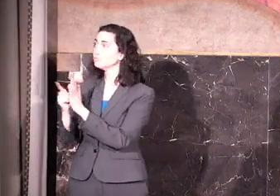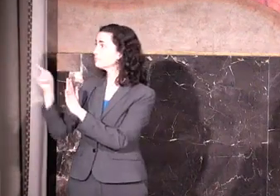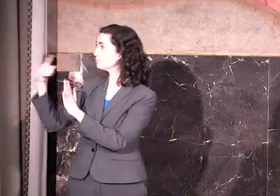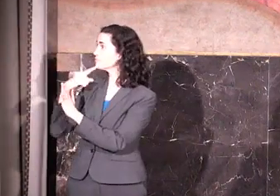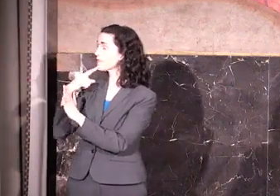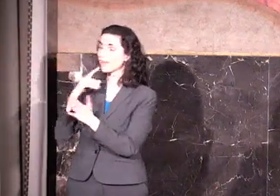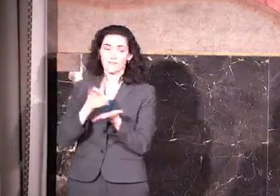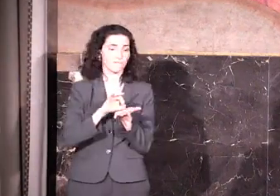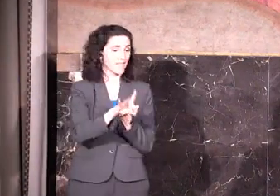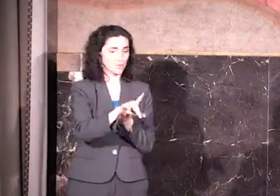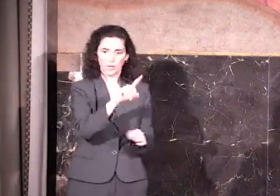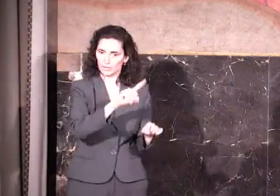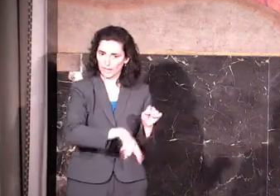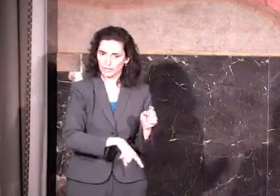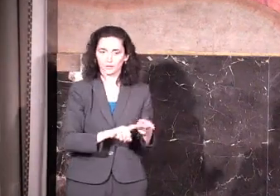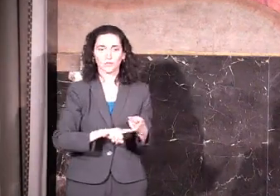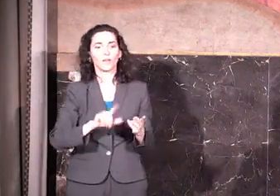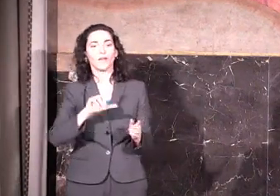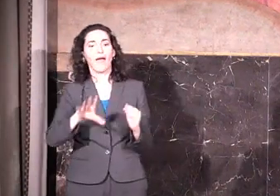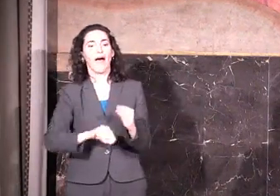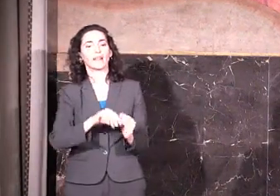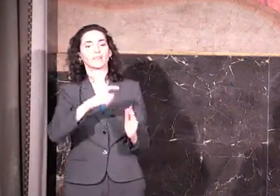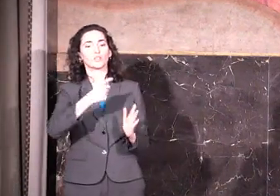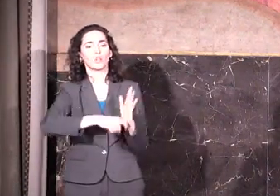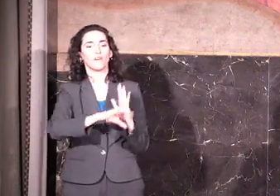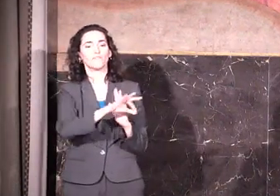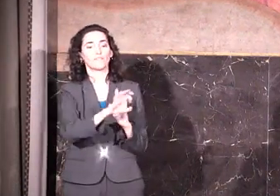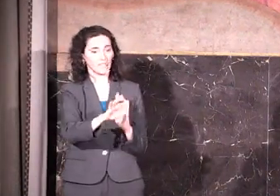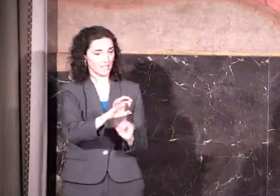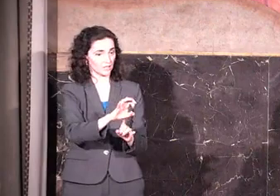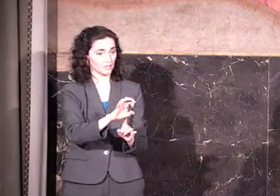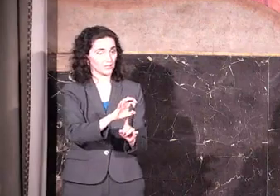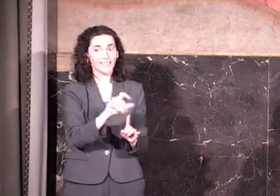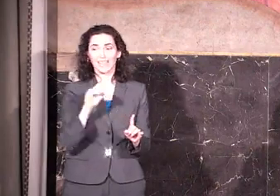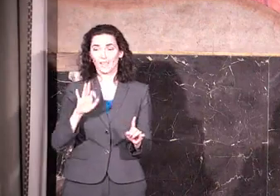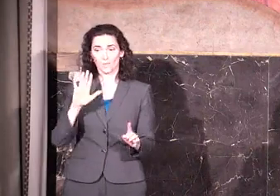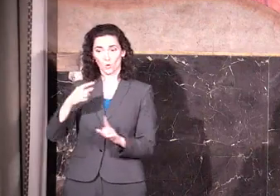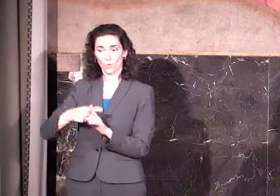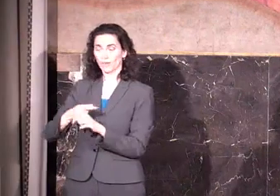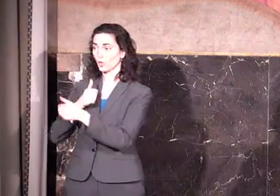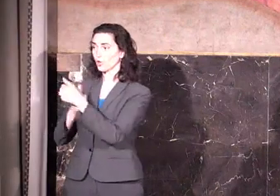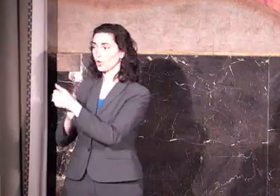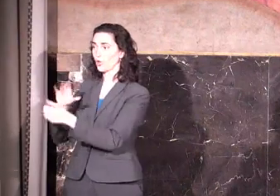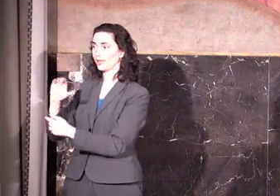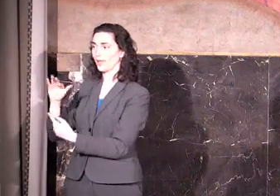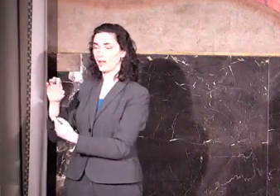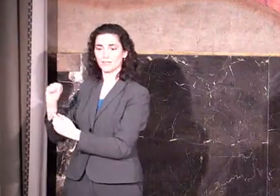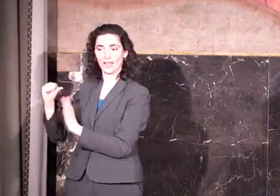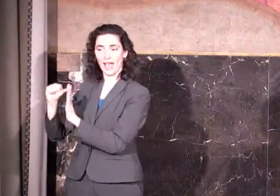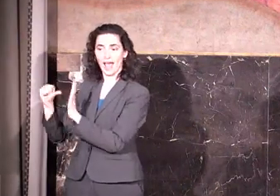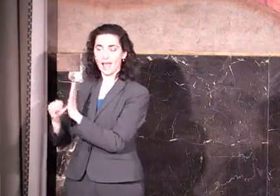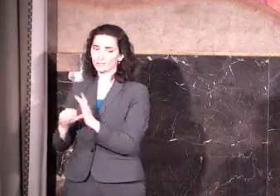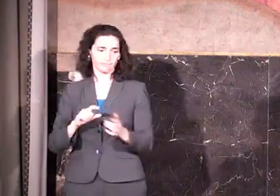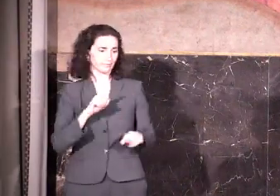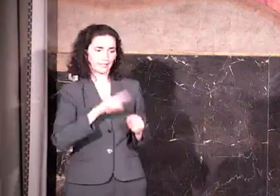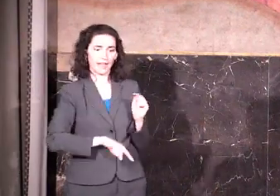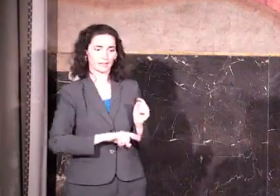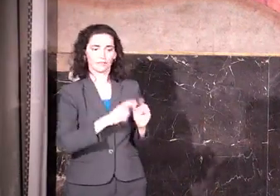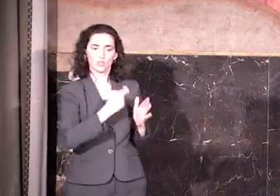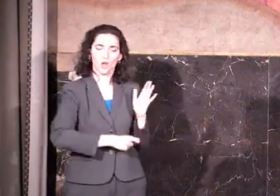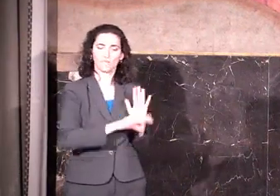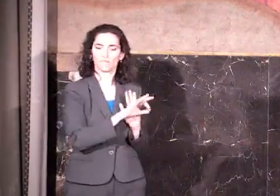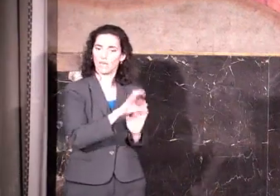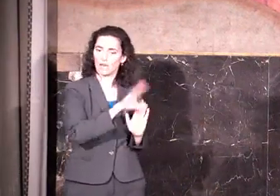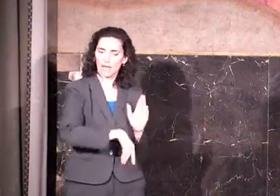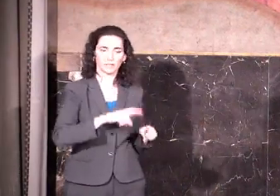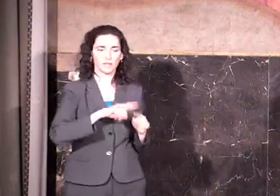25th of 2020 for certain rentals covered by the CARES Act. Obviously, the rent obligation continues, and